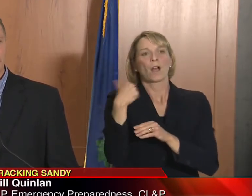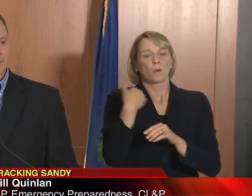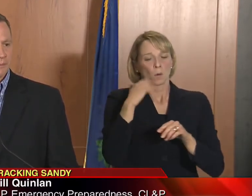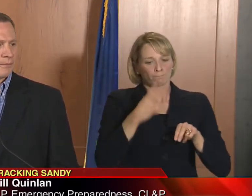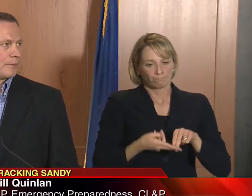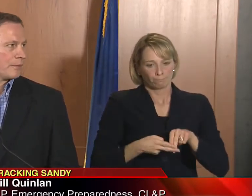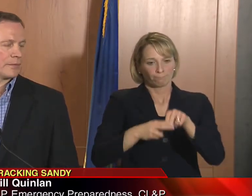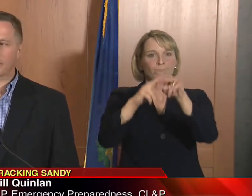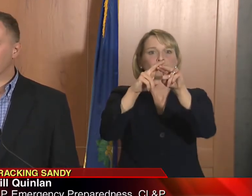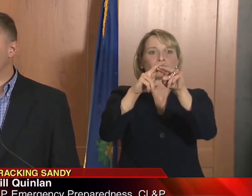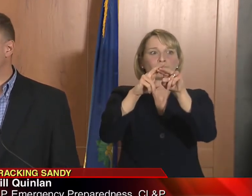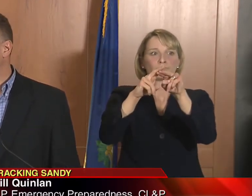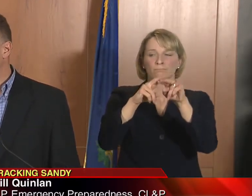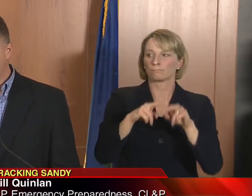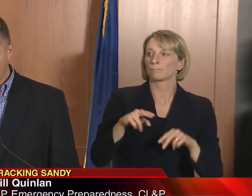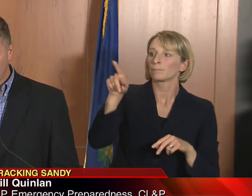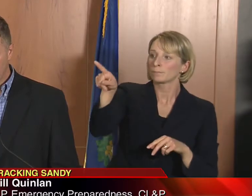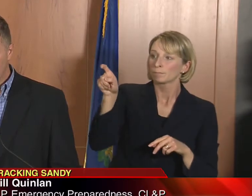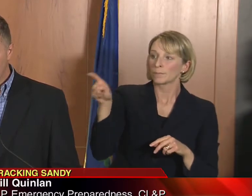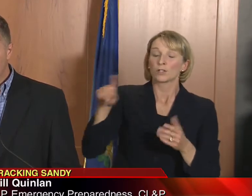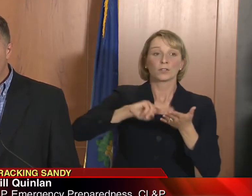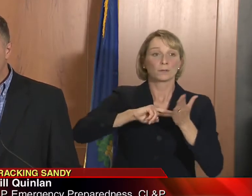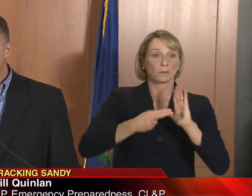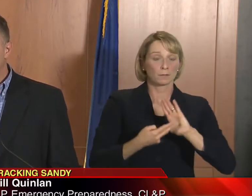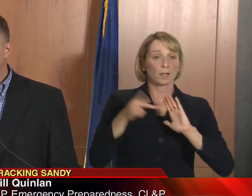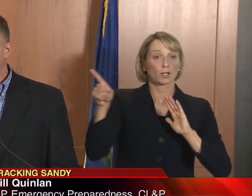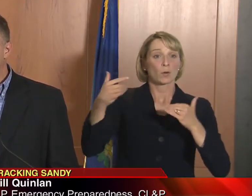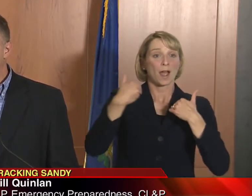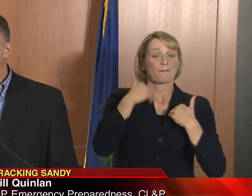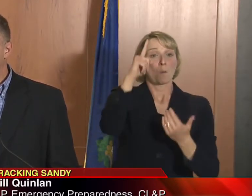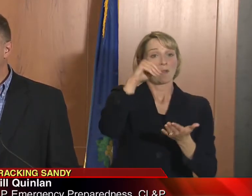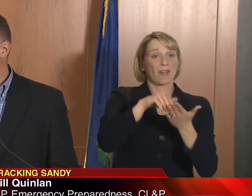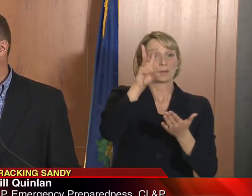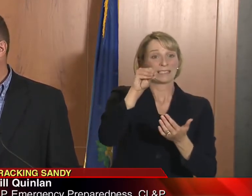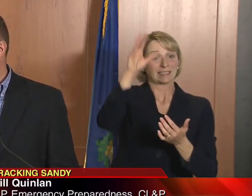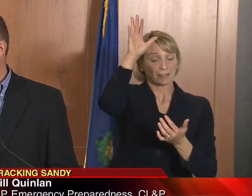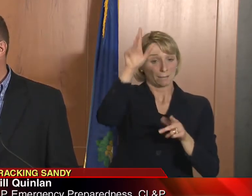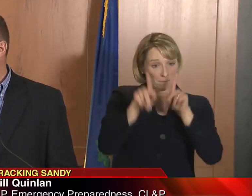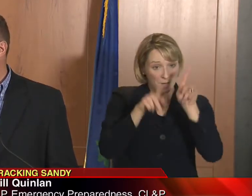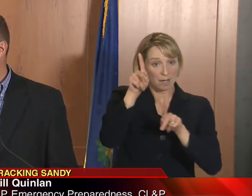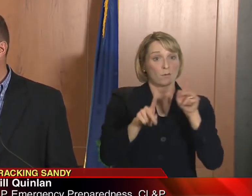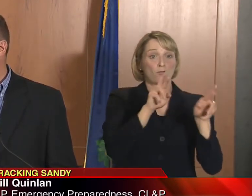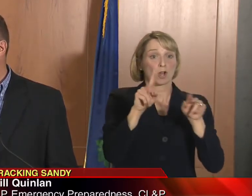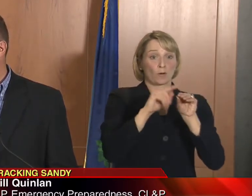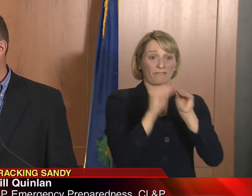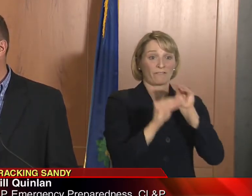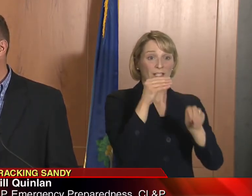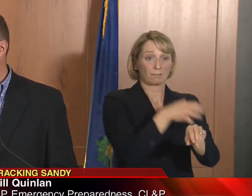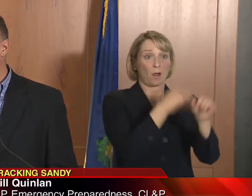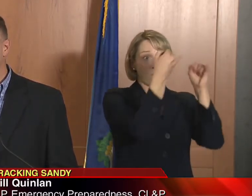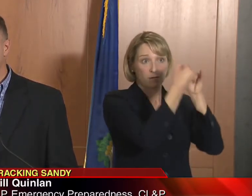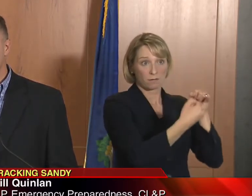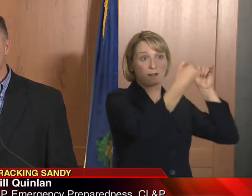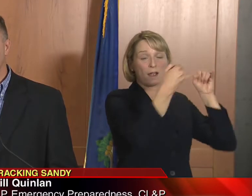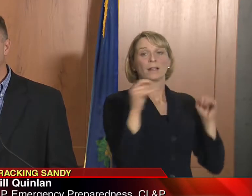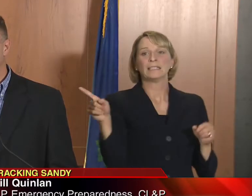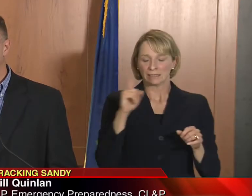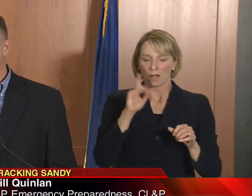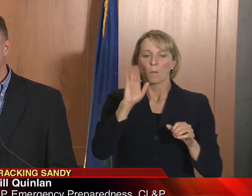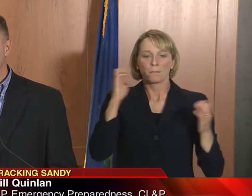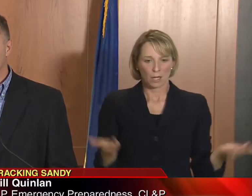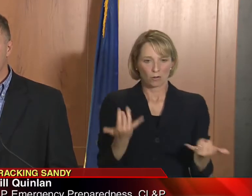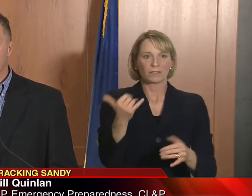over time. So the 1060 is on the ground right now, here right now? The 1060 will be within the state available to us this